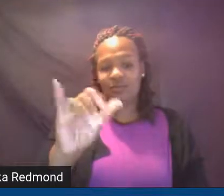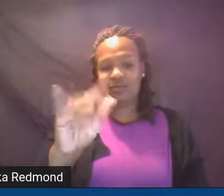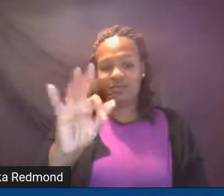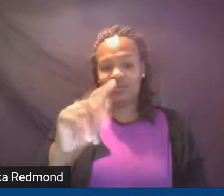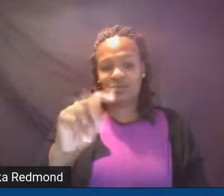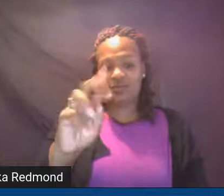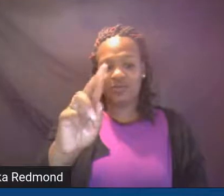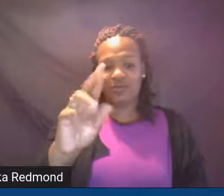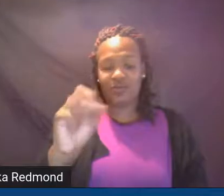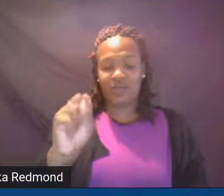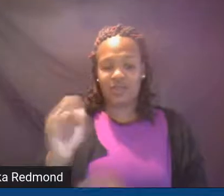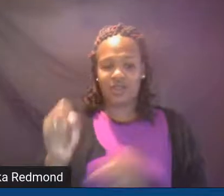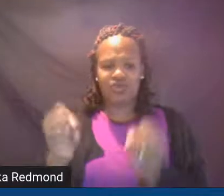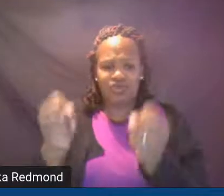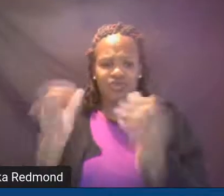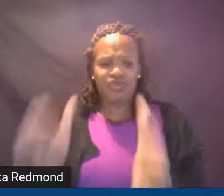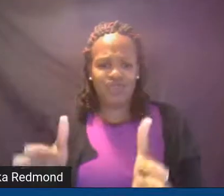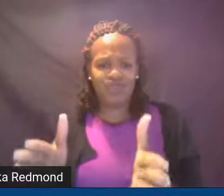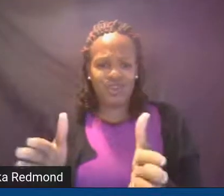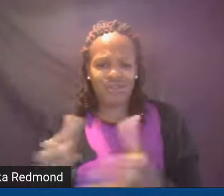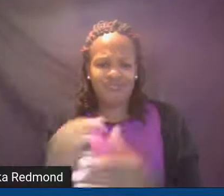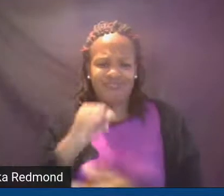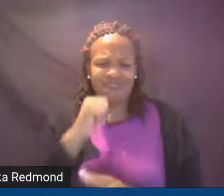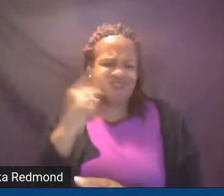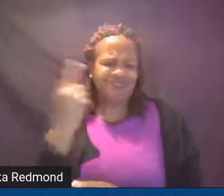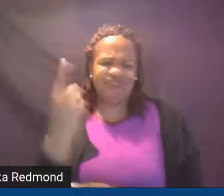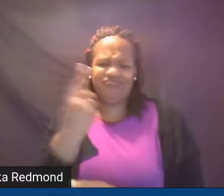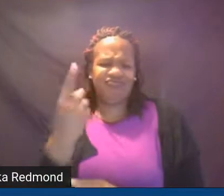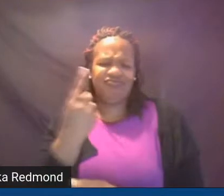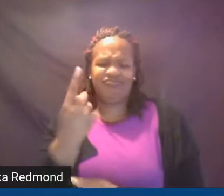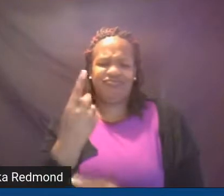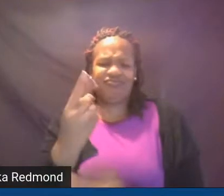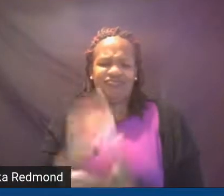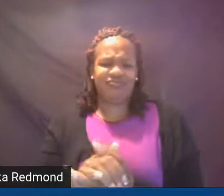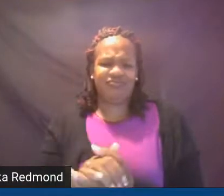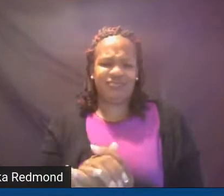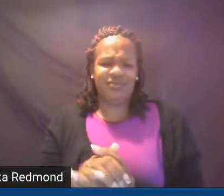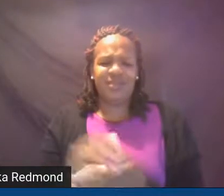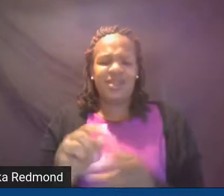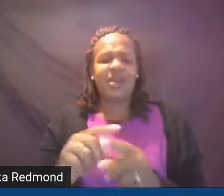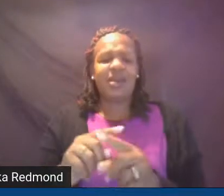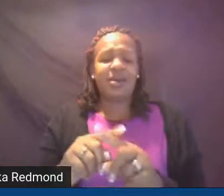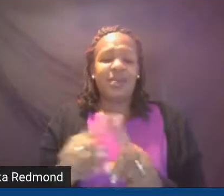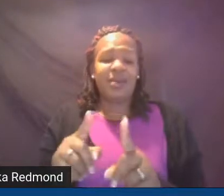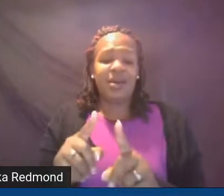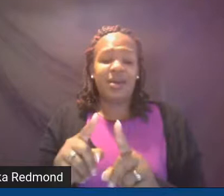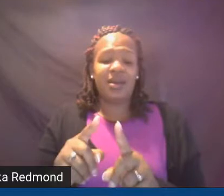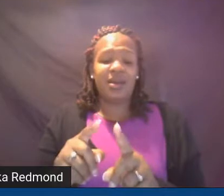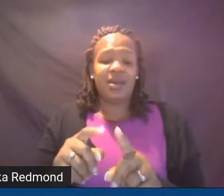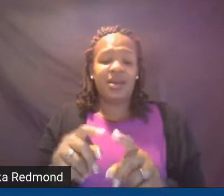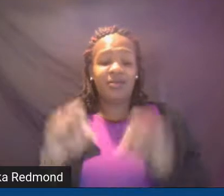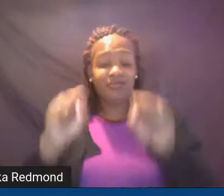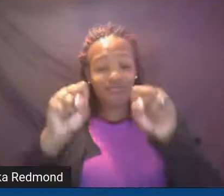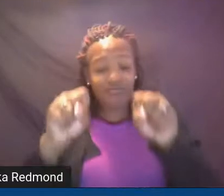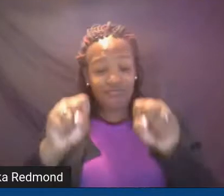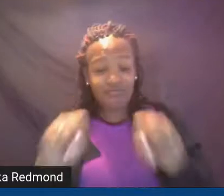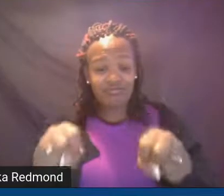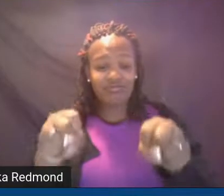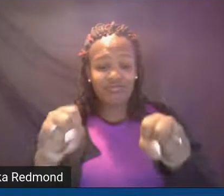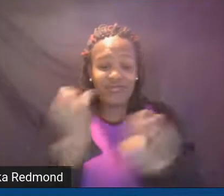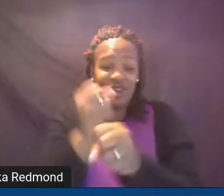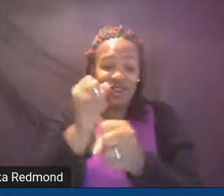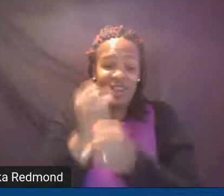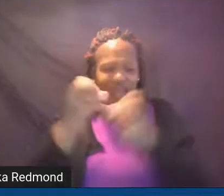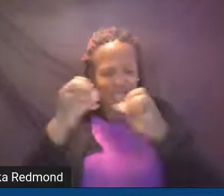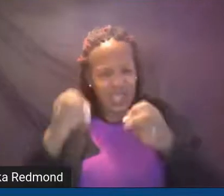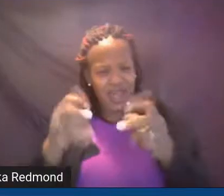that puts things in very real terms. And being able to create opportunities and put people to work